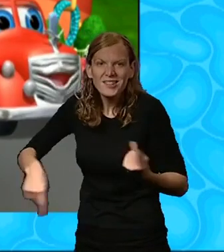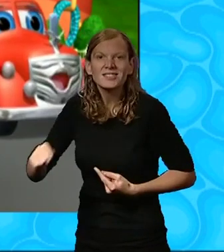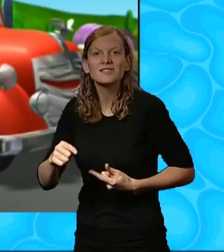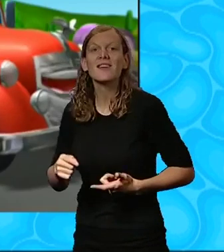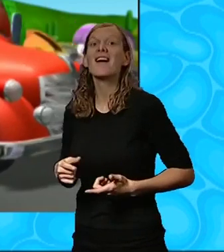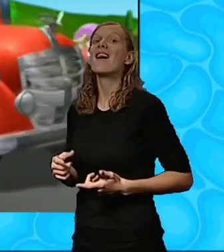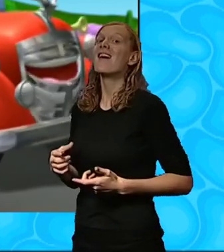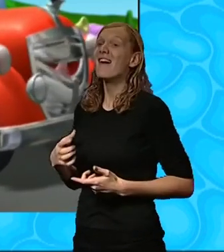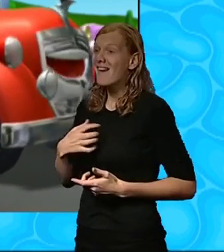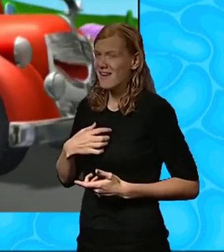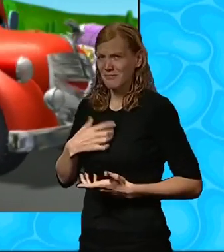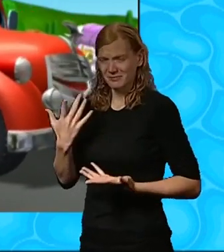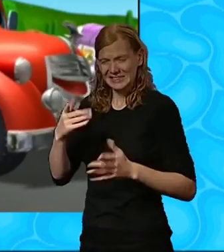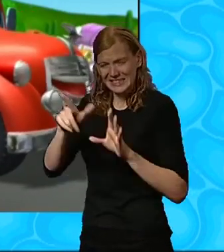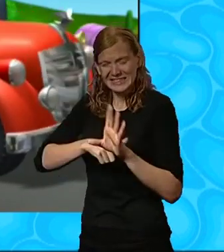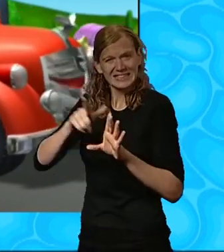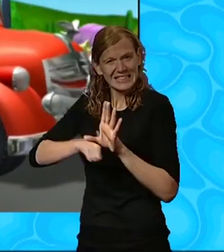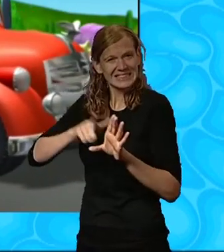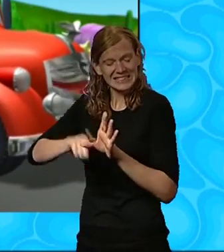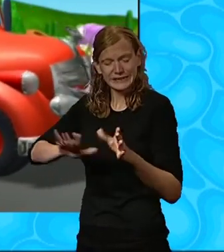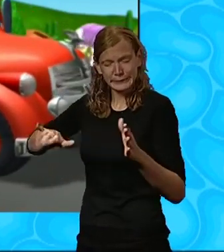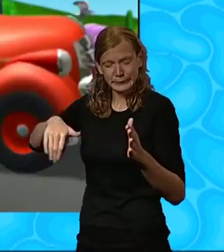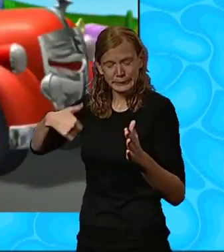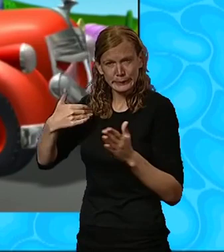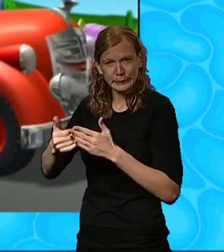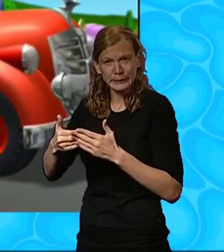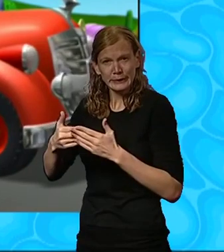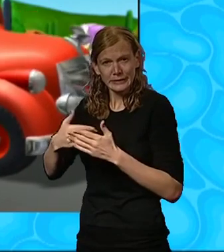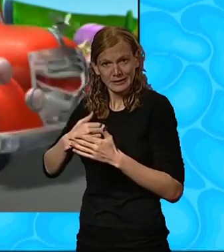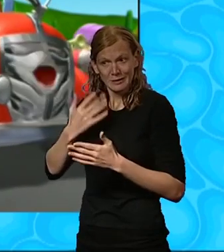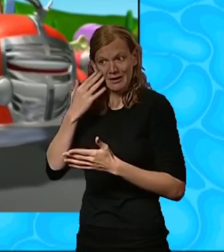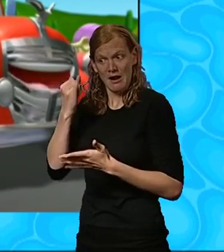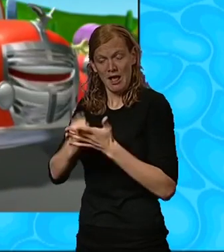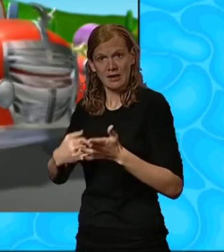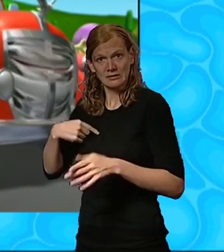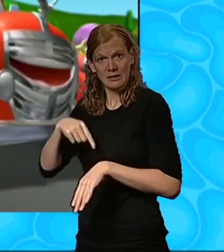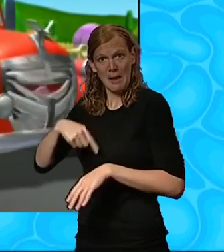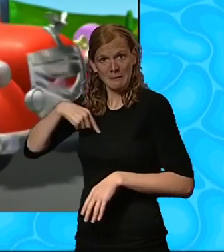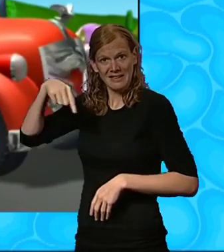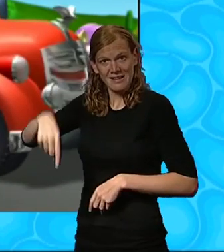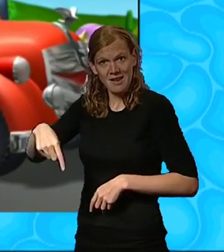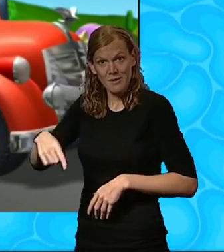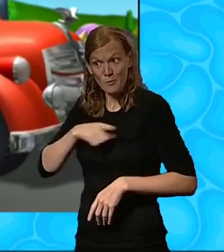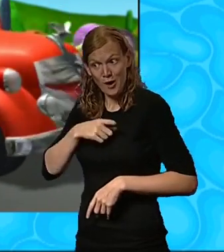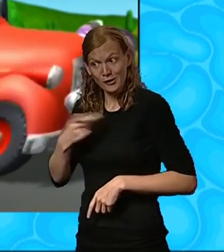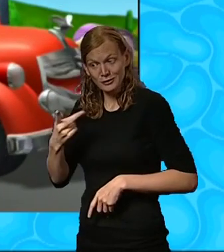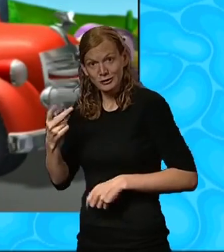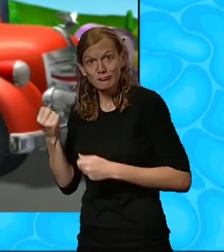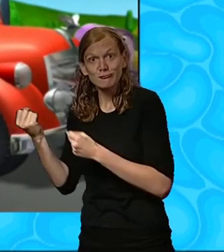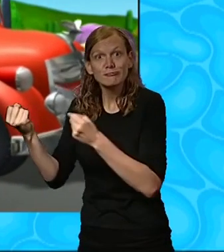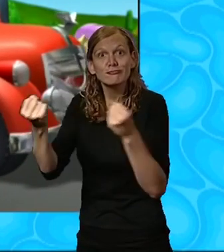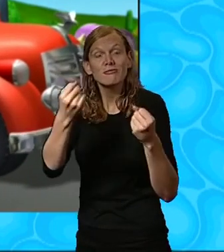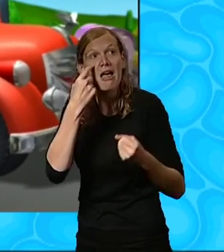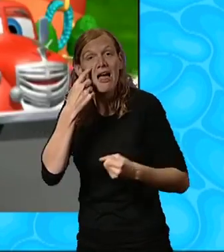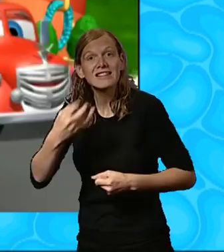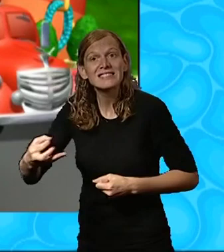You know, it's been years since I've been back here in Friendlyville. Why don't we take a drive into town so I can see how many things